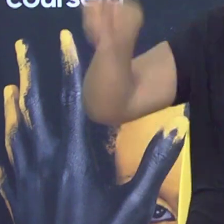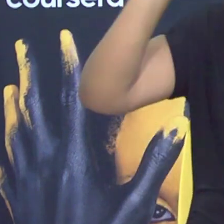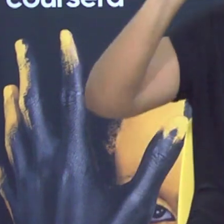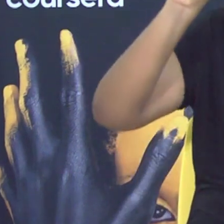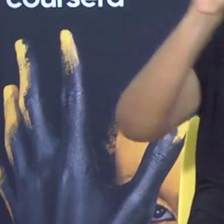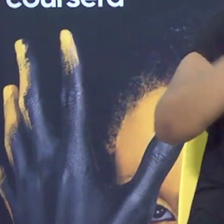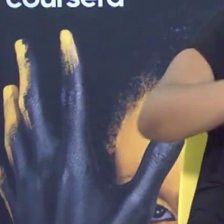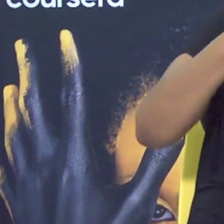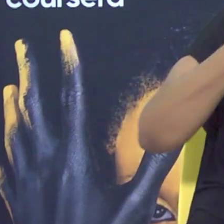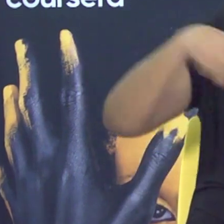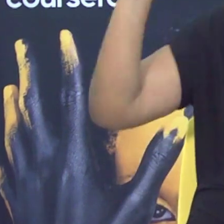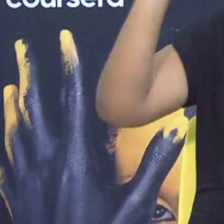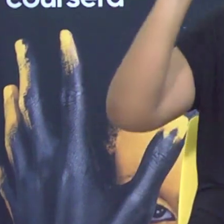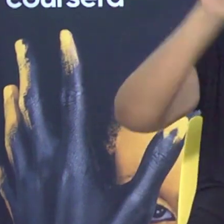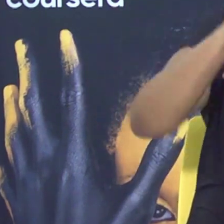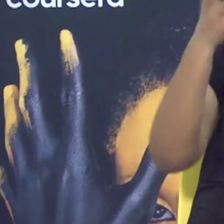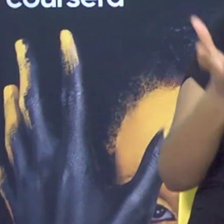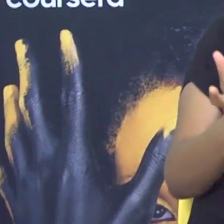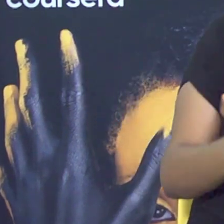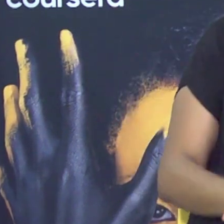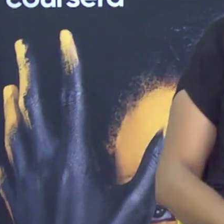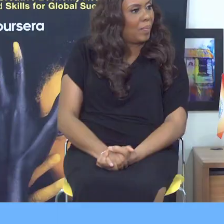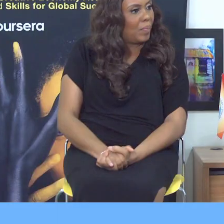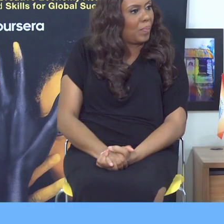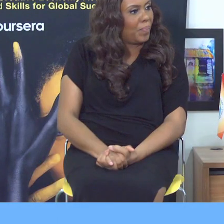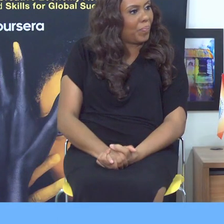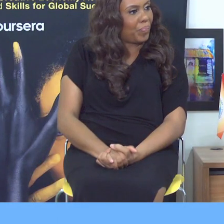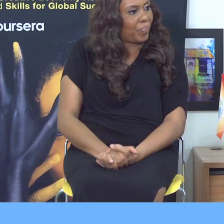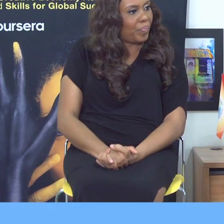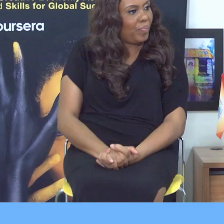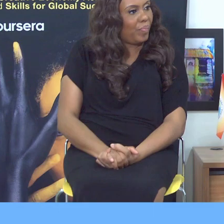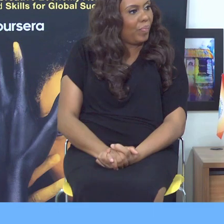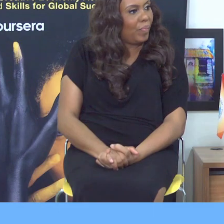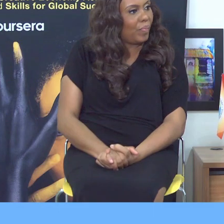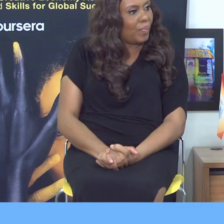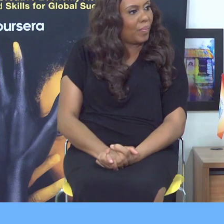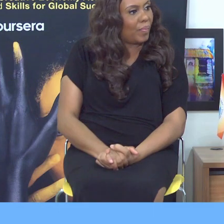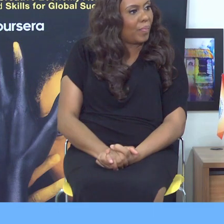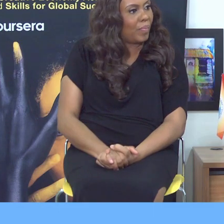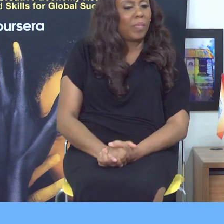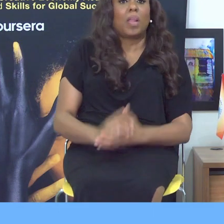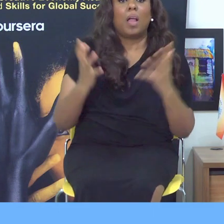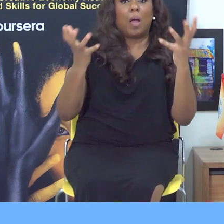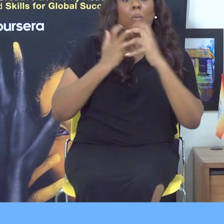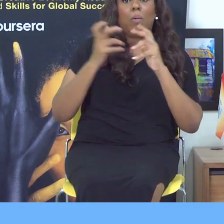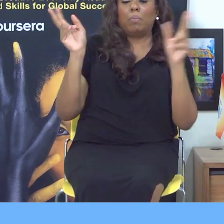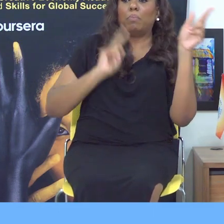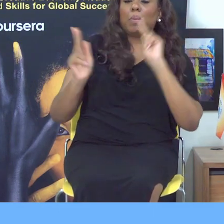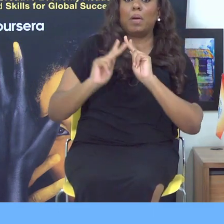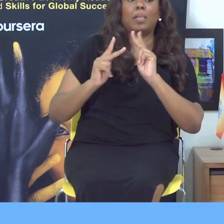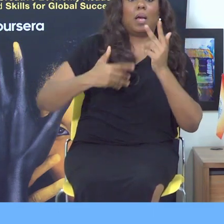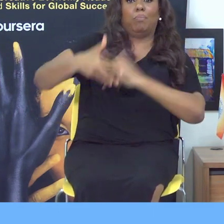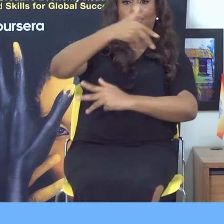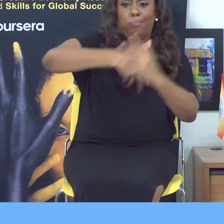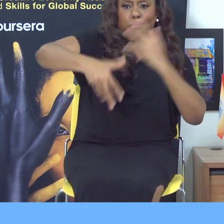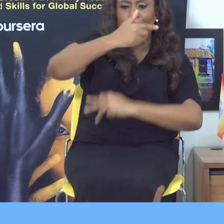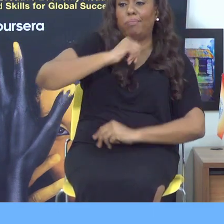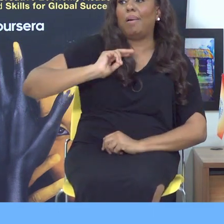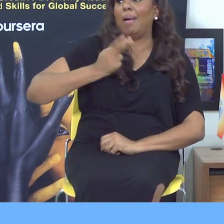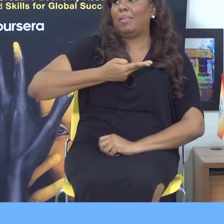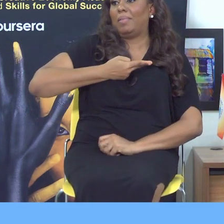world about being deaf? I would like the world to get to know us, to get to understand